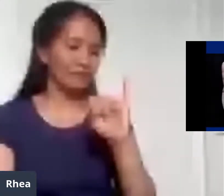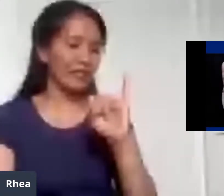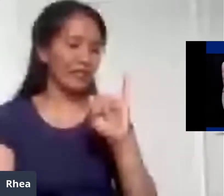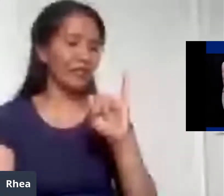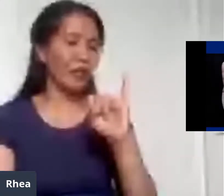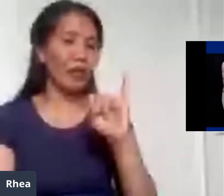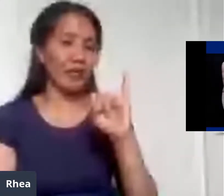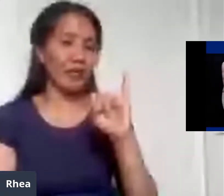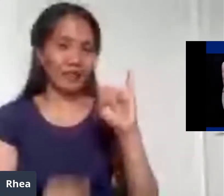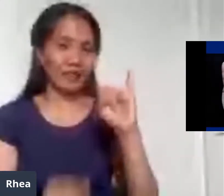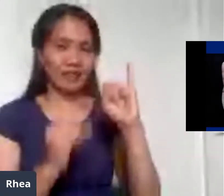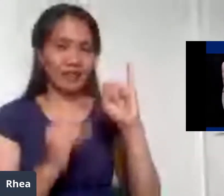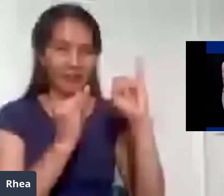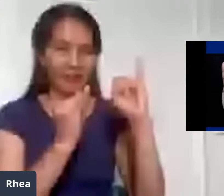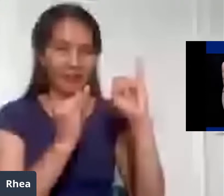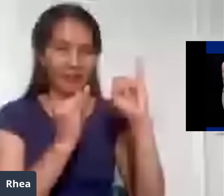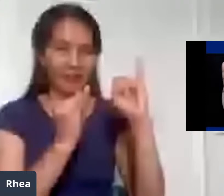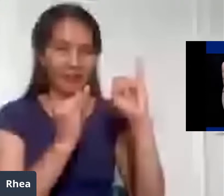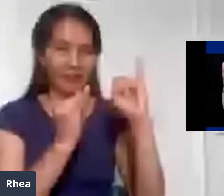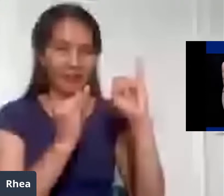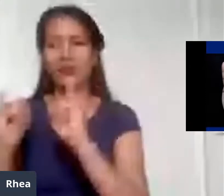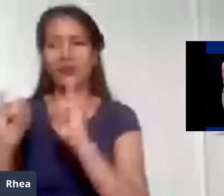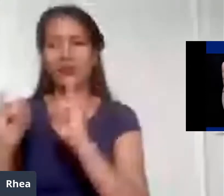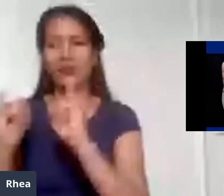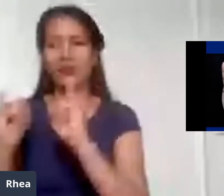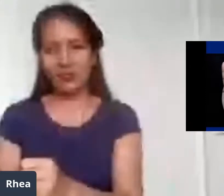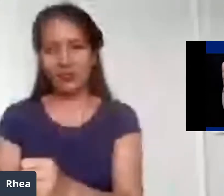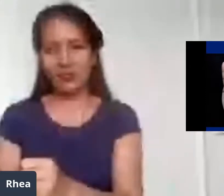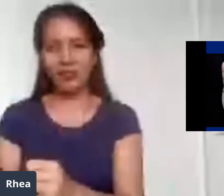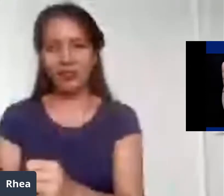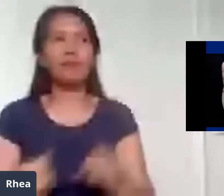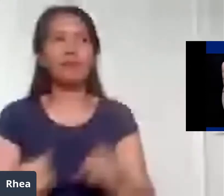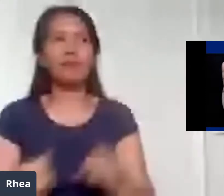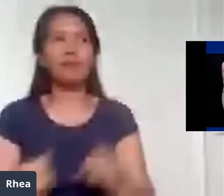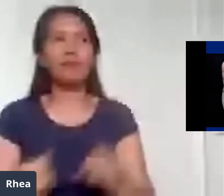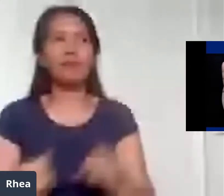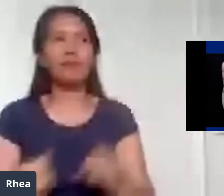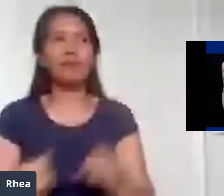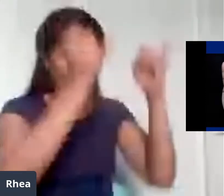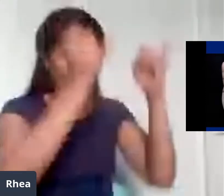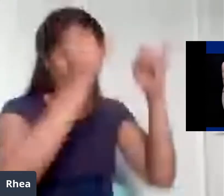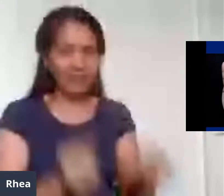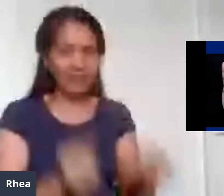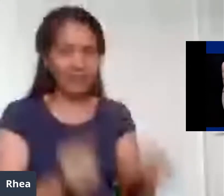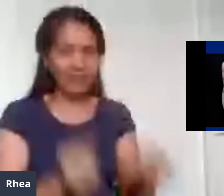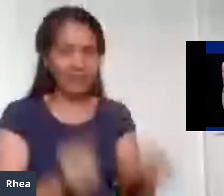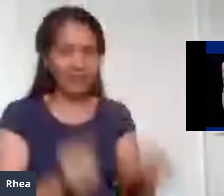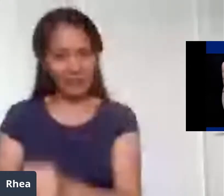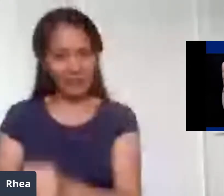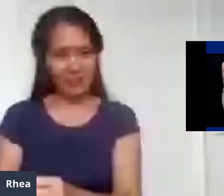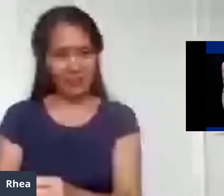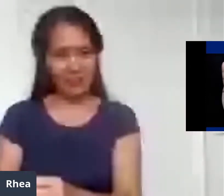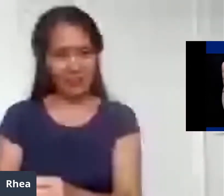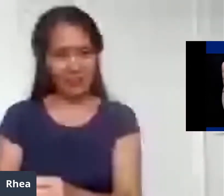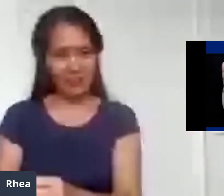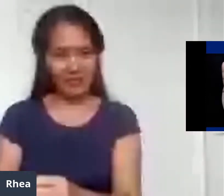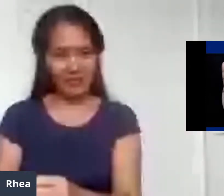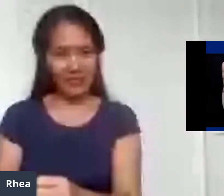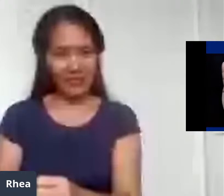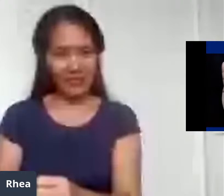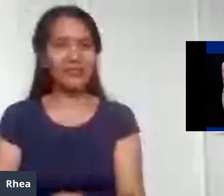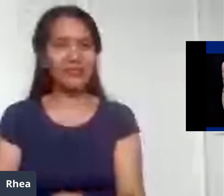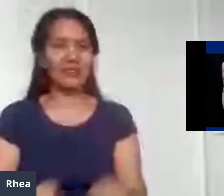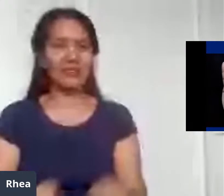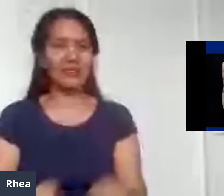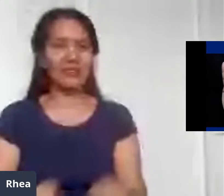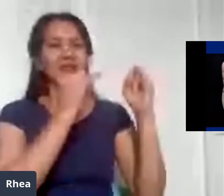would stand for individual, person, individual.